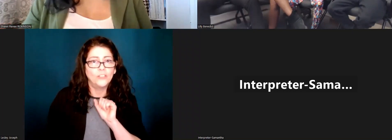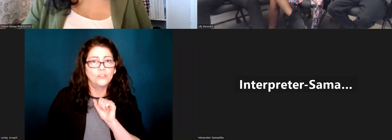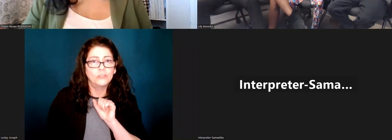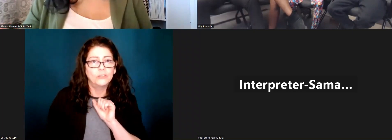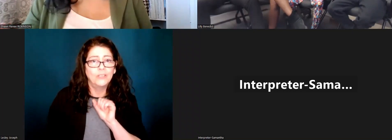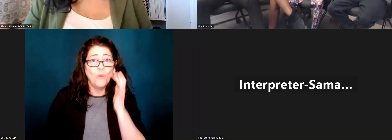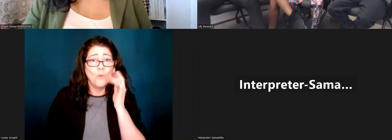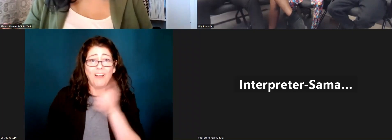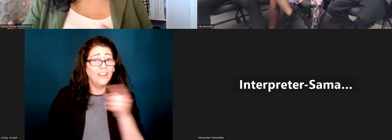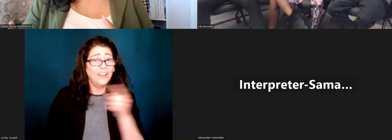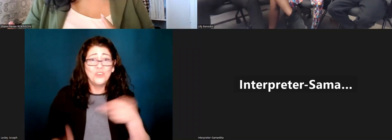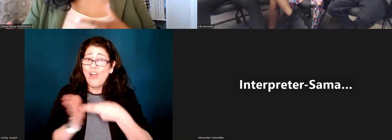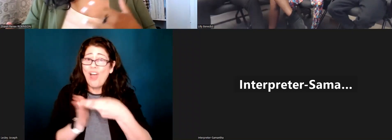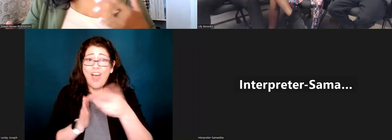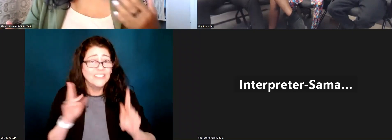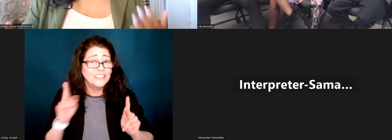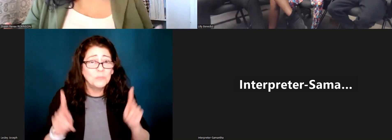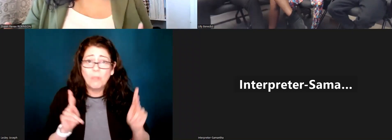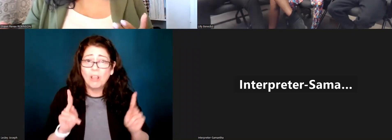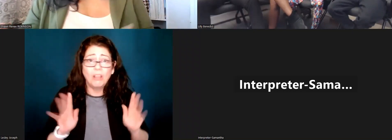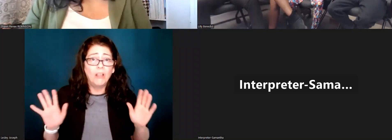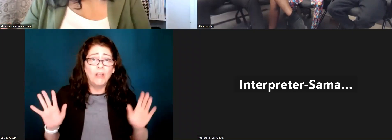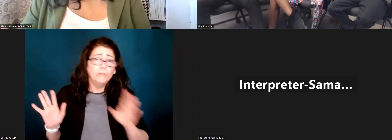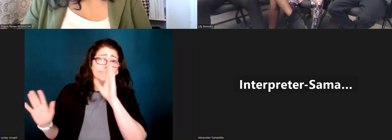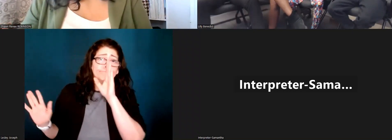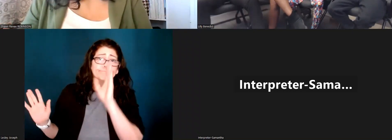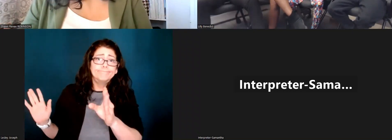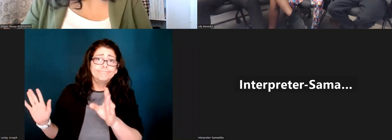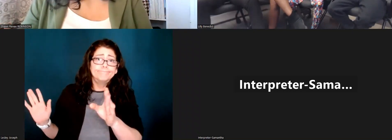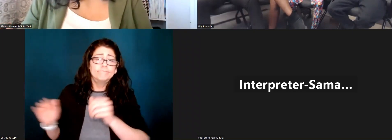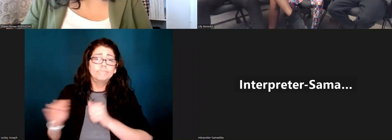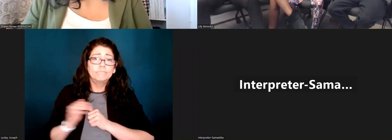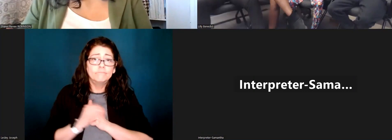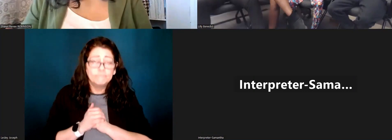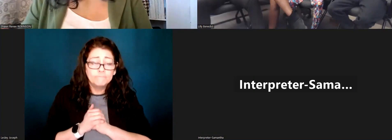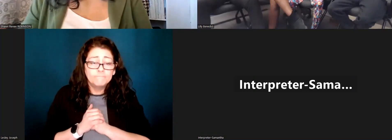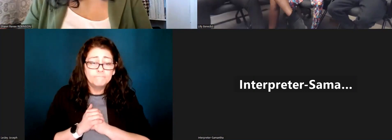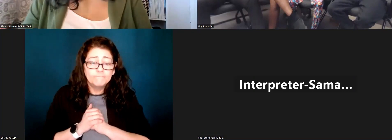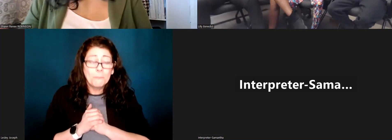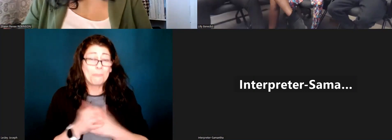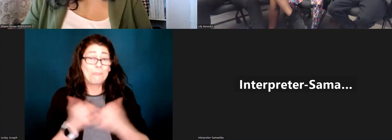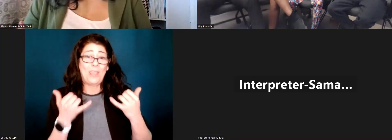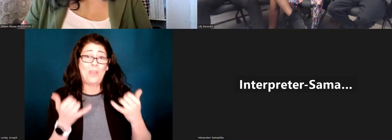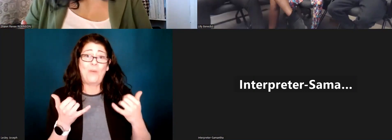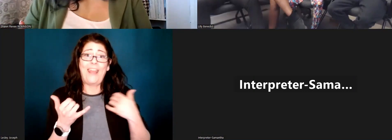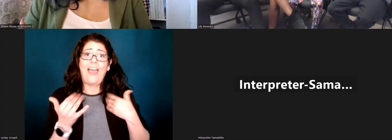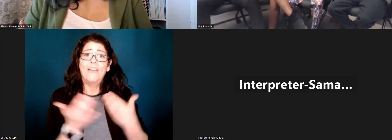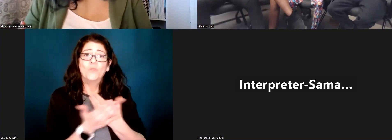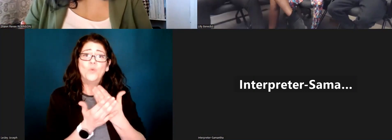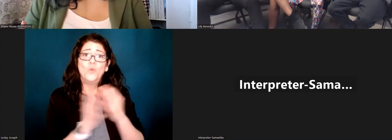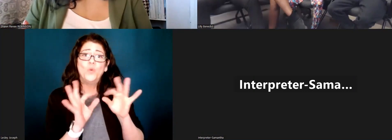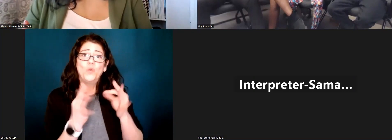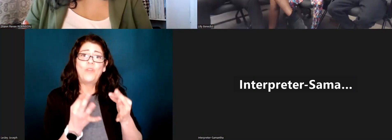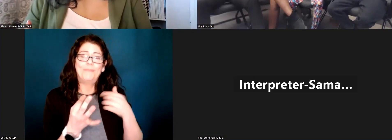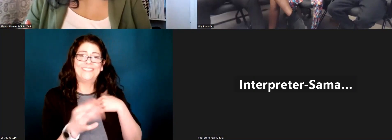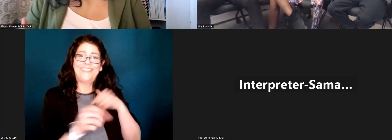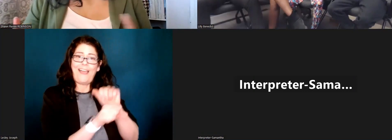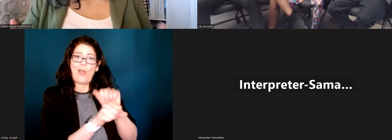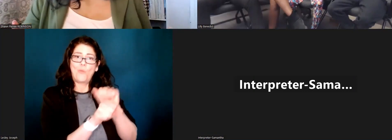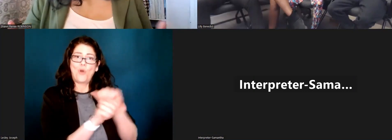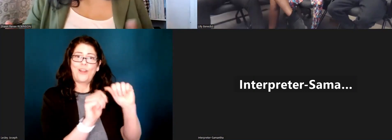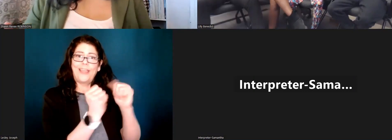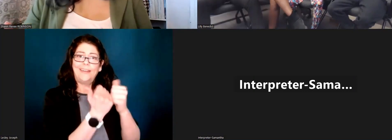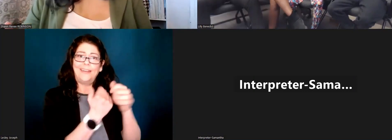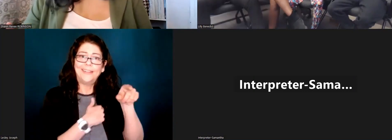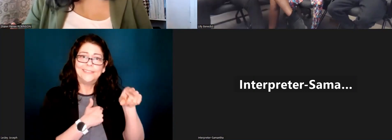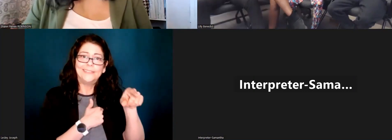are honest and we have new families. I work at an institution that has children